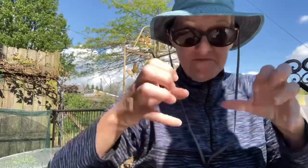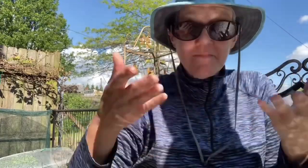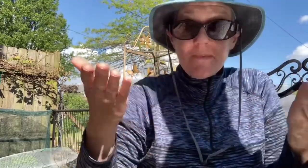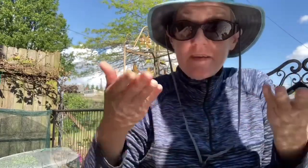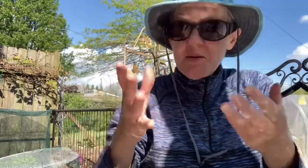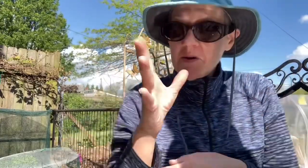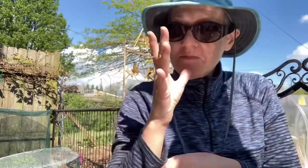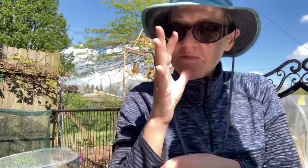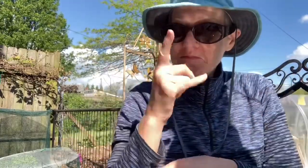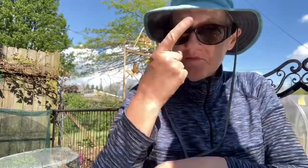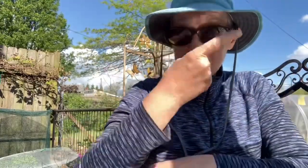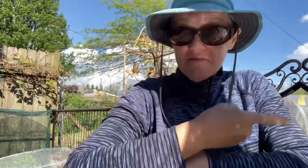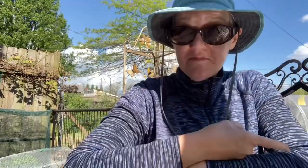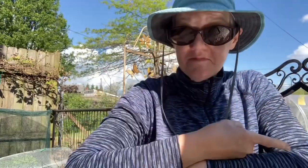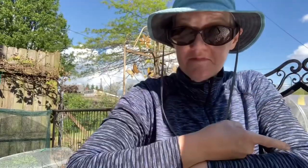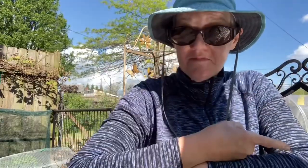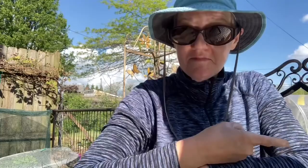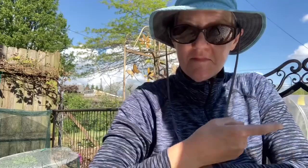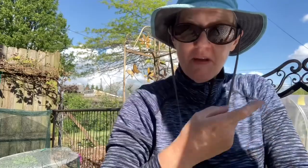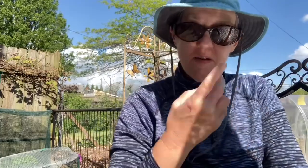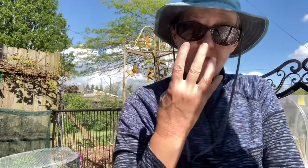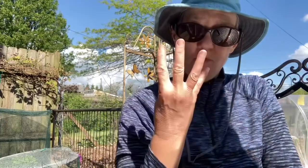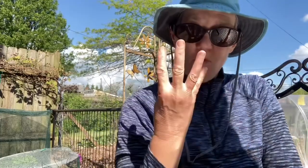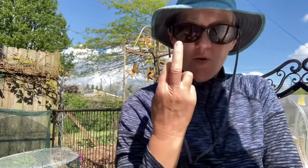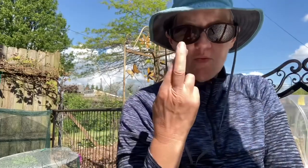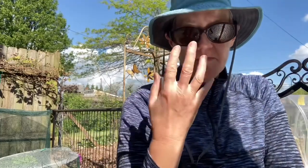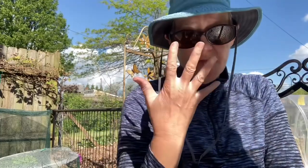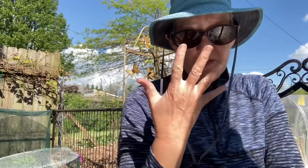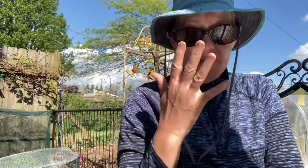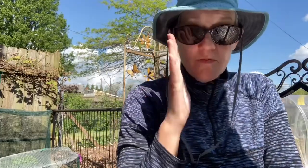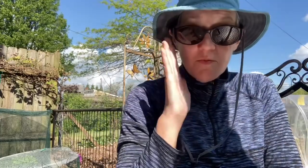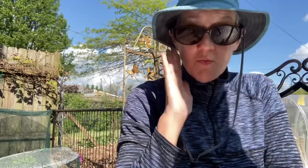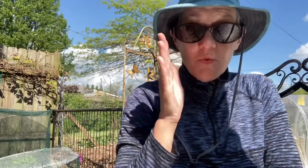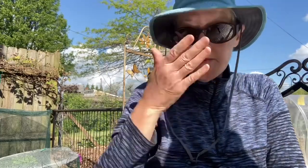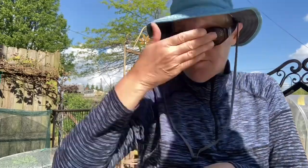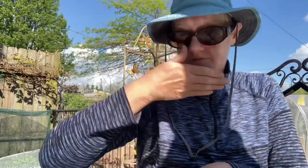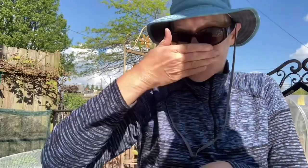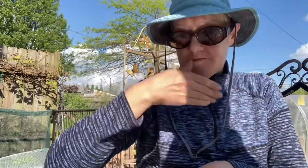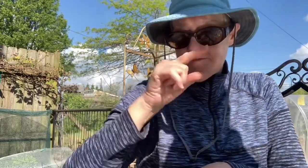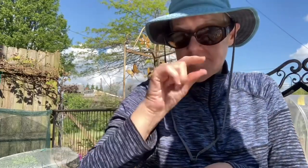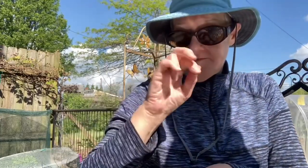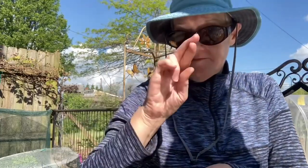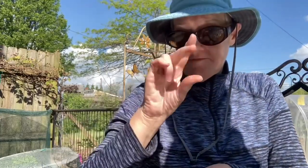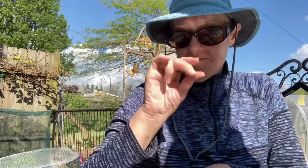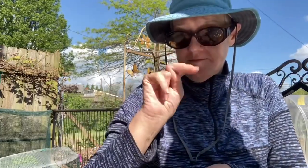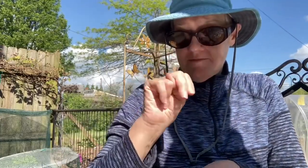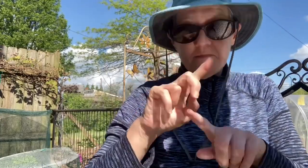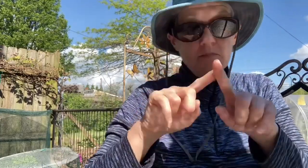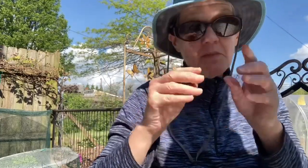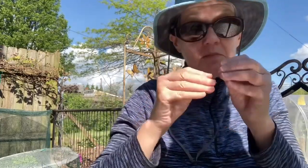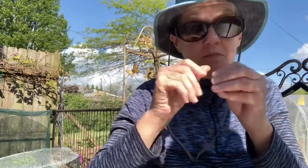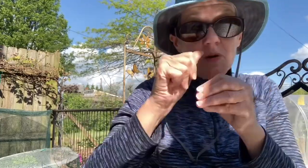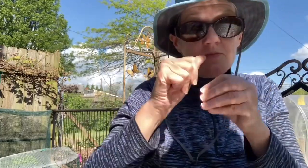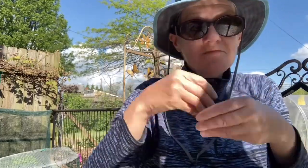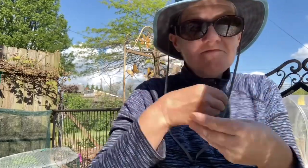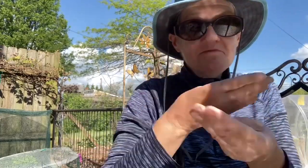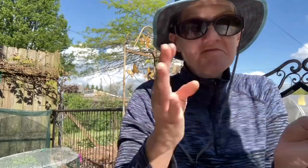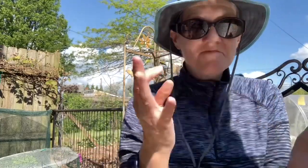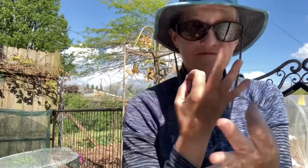last frost, Mother's Day. And I'm going to put 4 or 5 in the front garden. But most of them I'm going